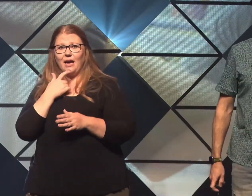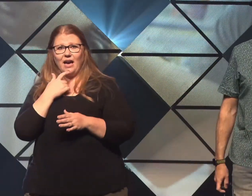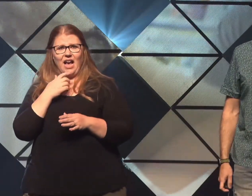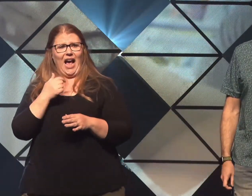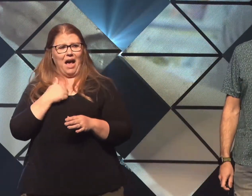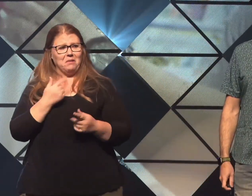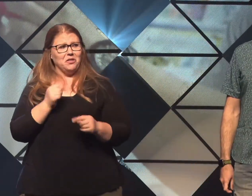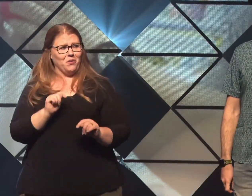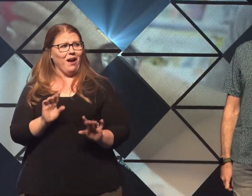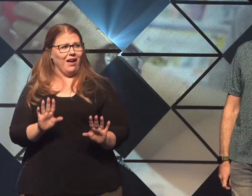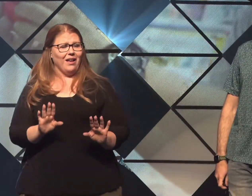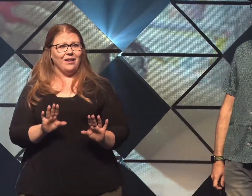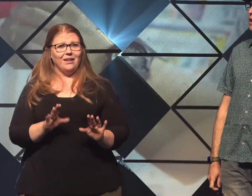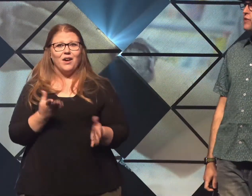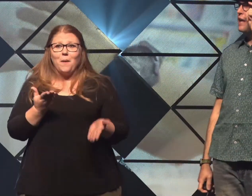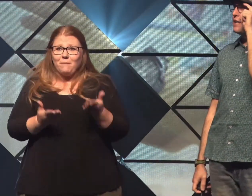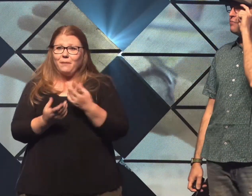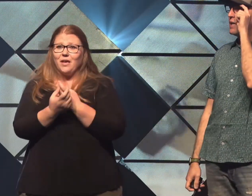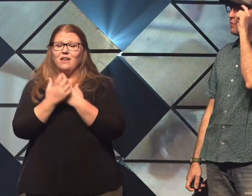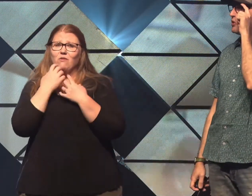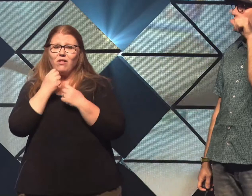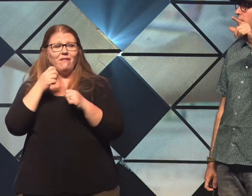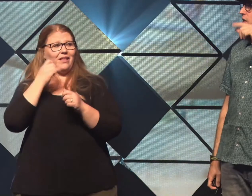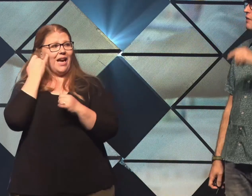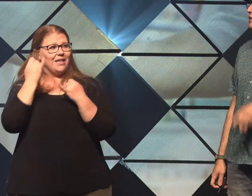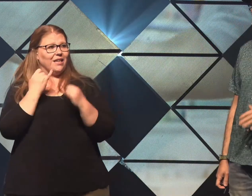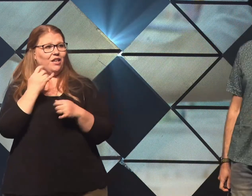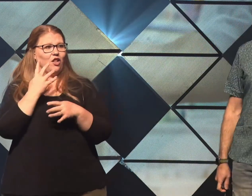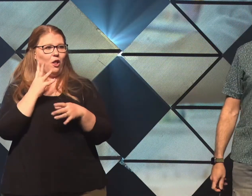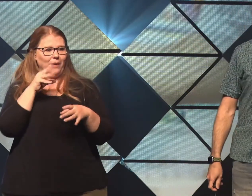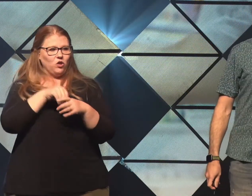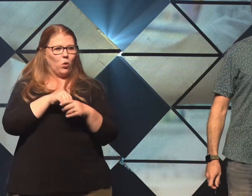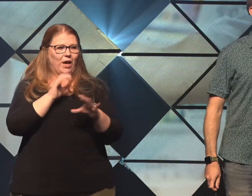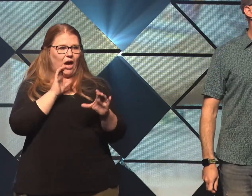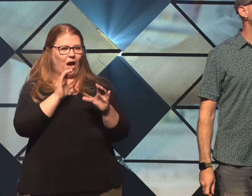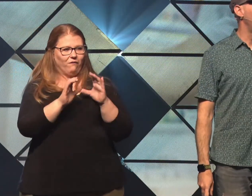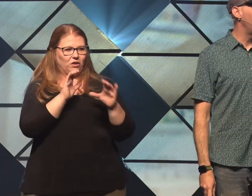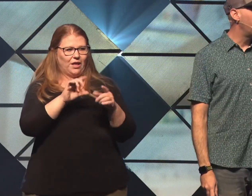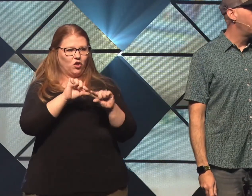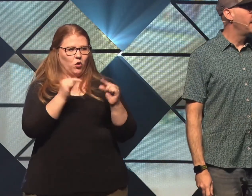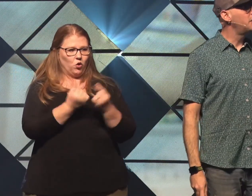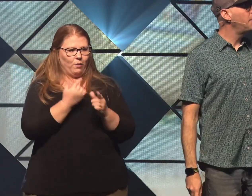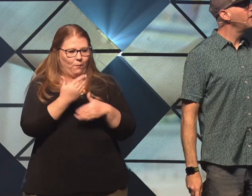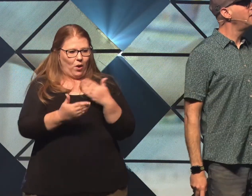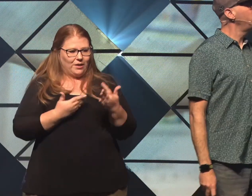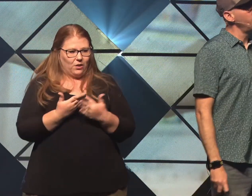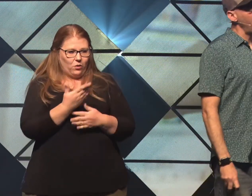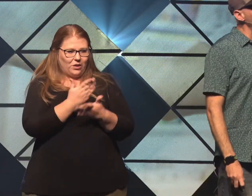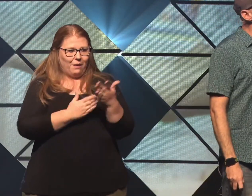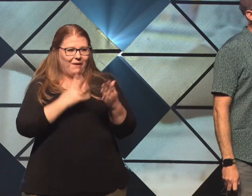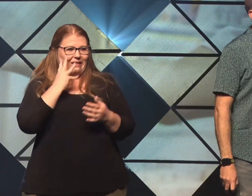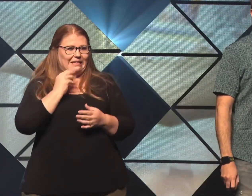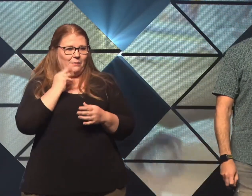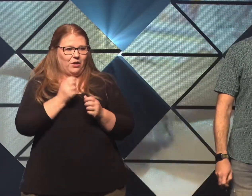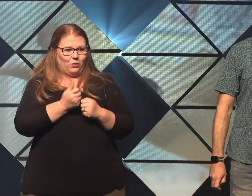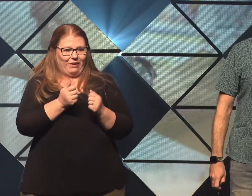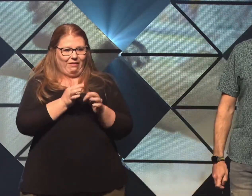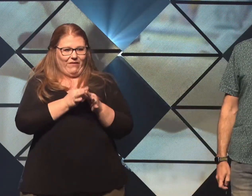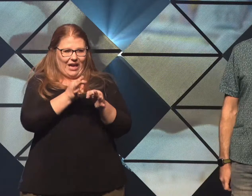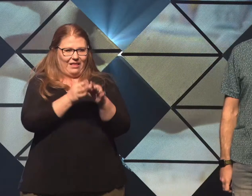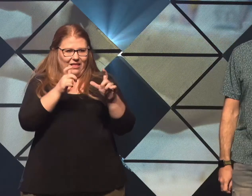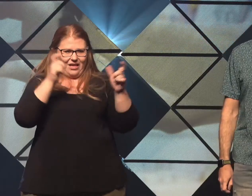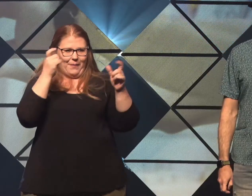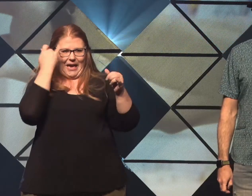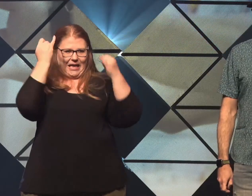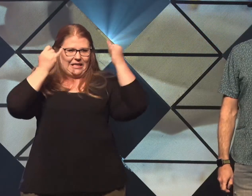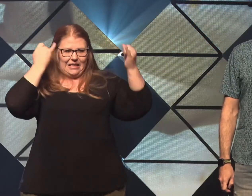shot. Maybe you love the idea of being able to join a conversation group and process through some of the experiences you've had with faith and these big